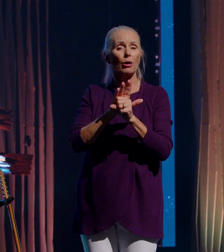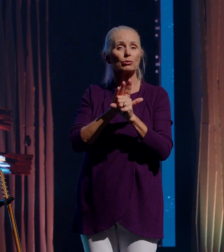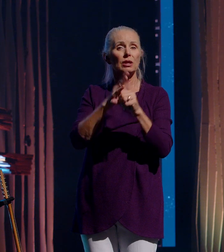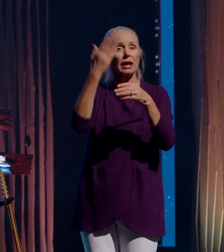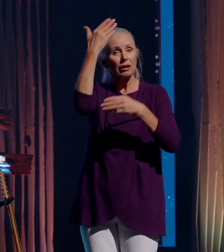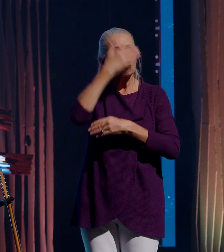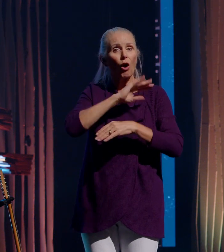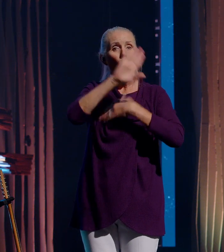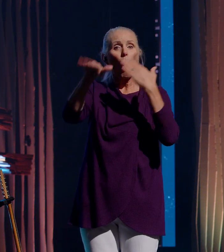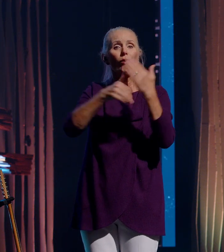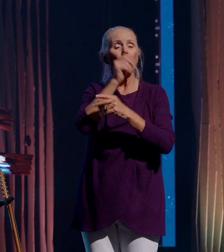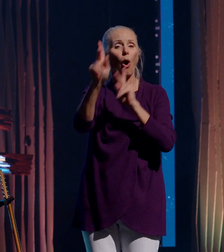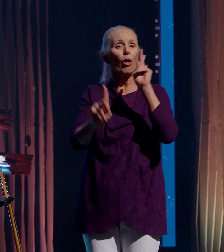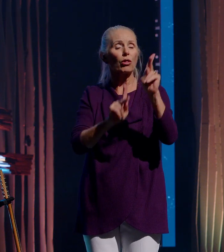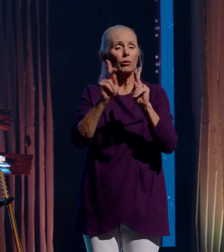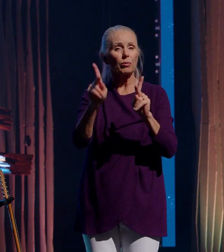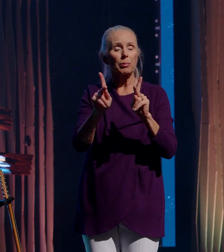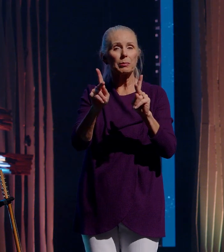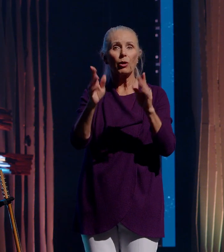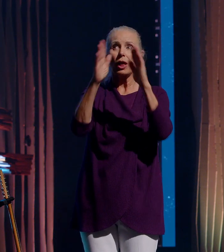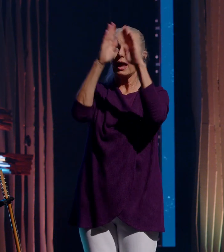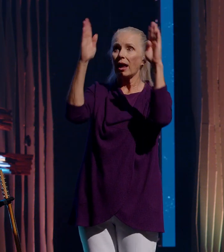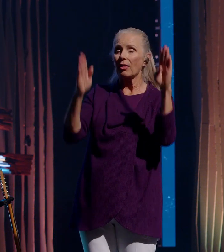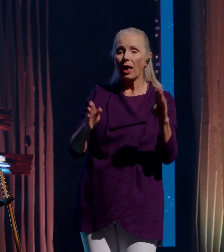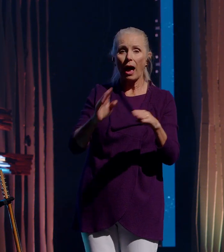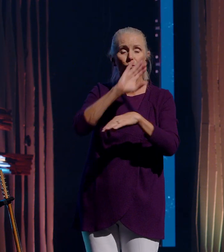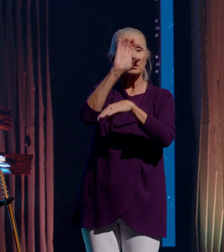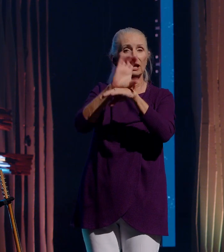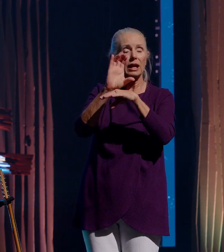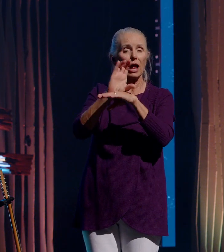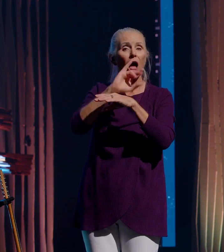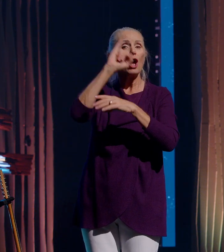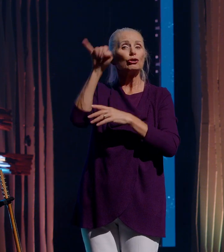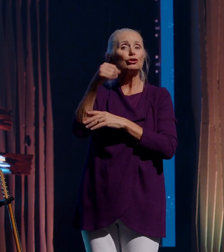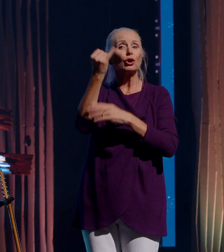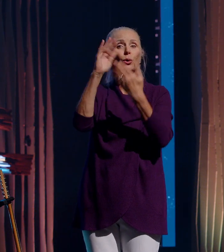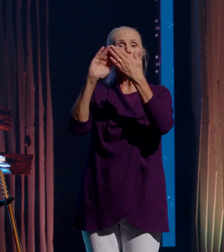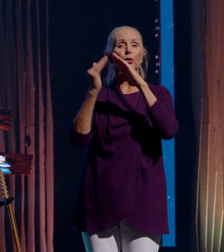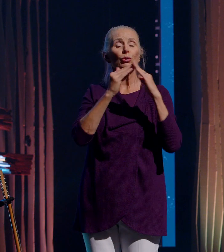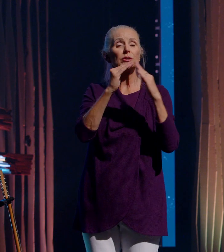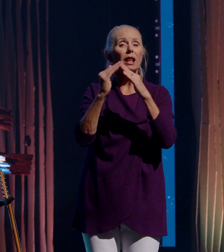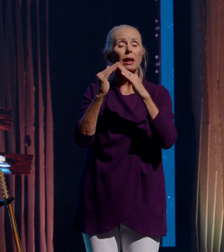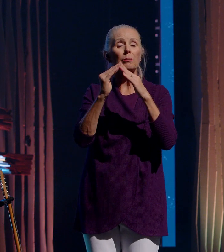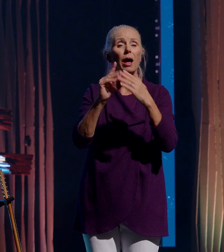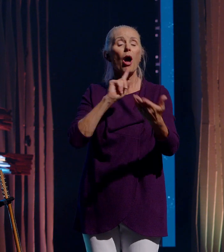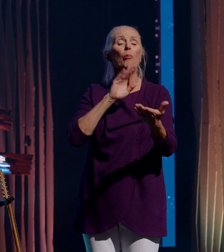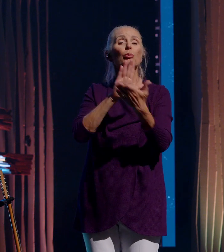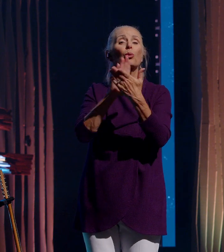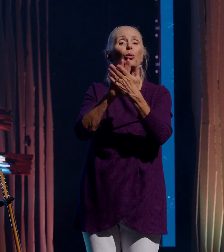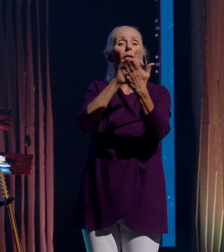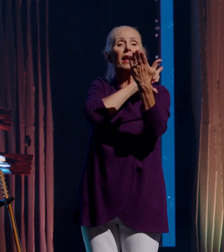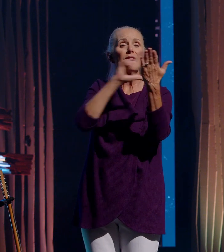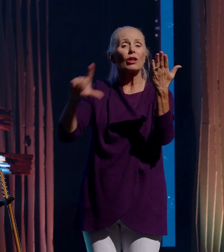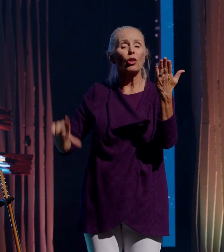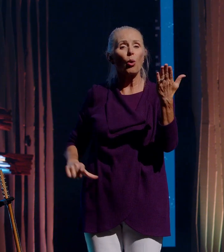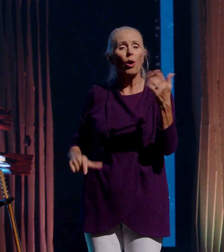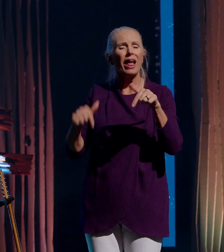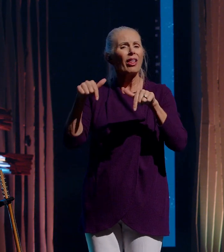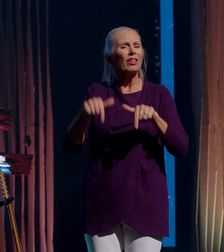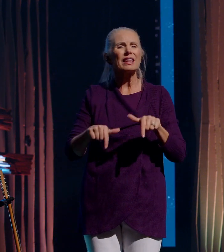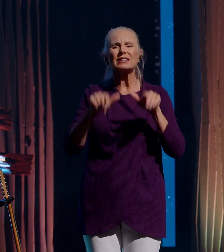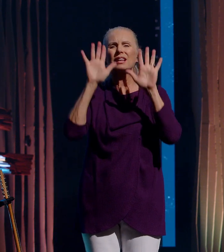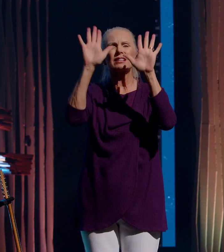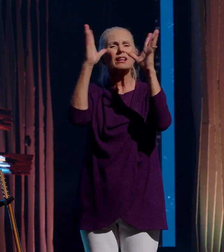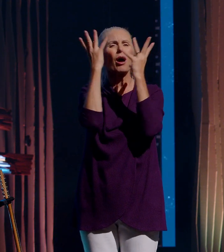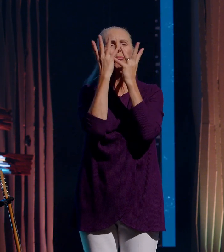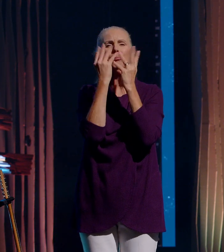the courts of the house of the Lord, in your midst, Jerusalem, praise the Lord. Isn't that a great psalm? I'm